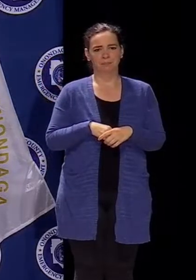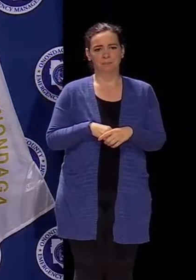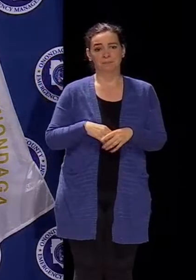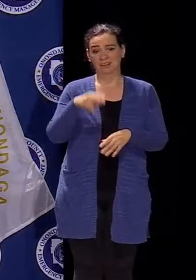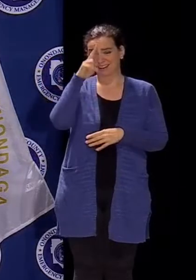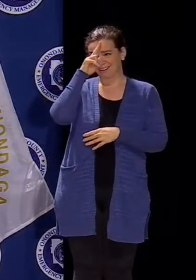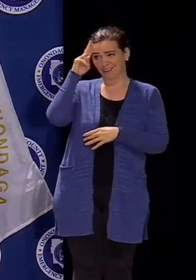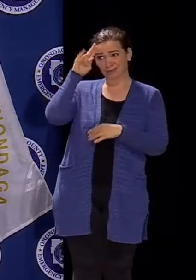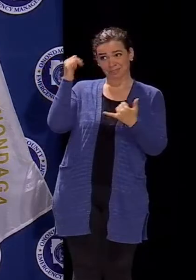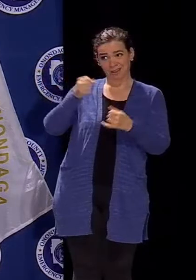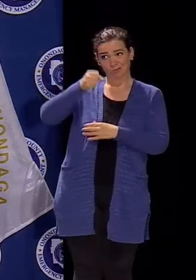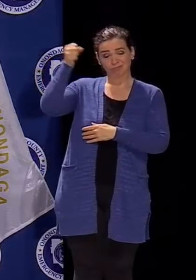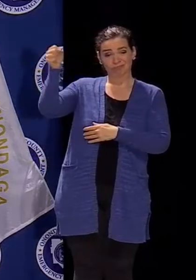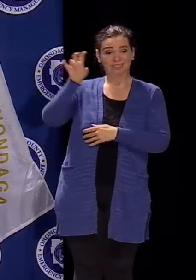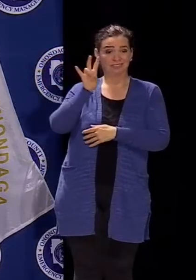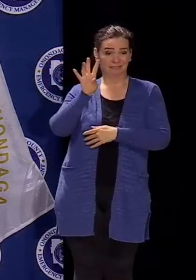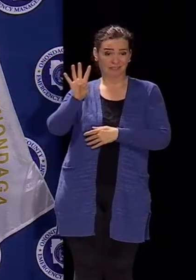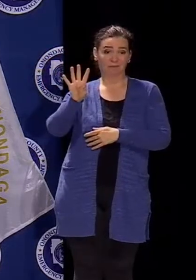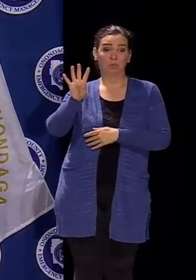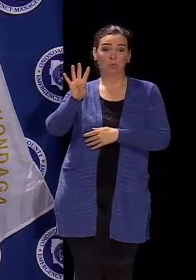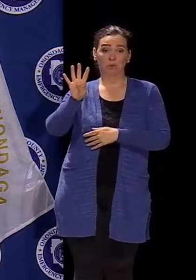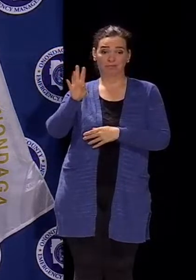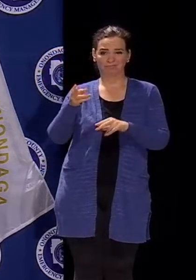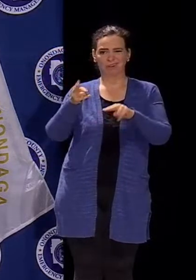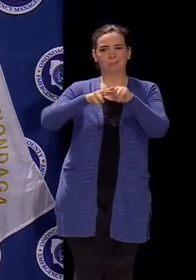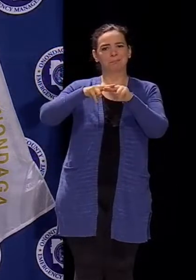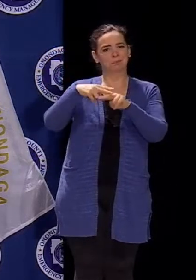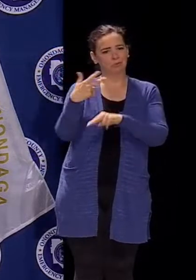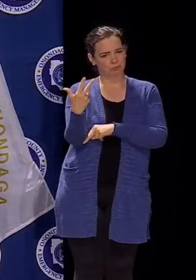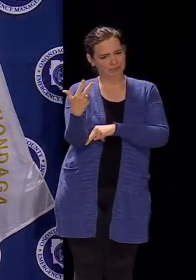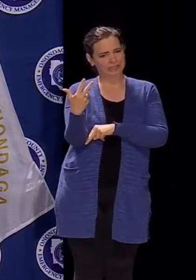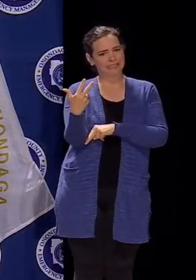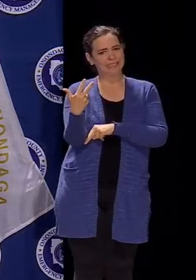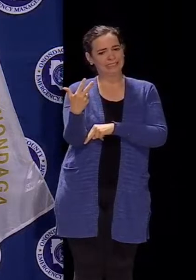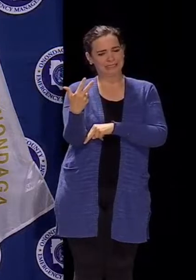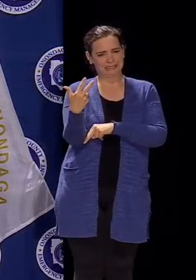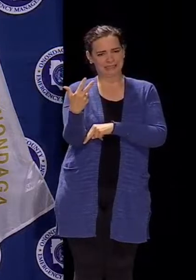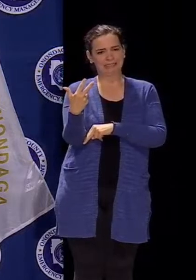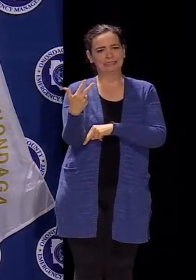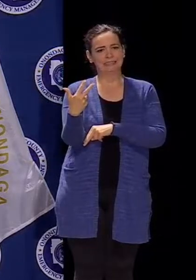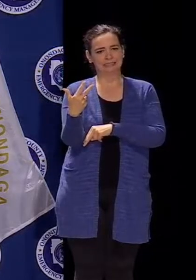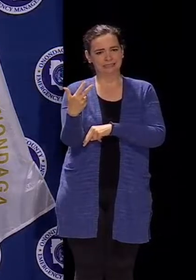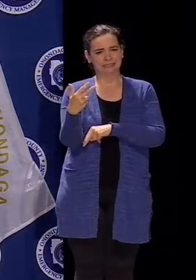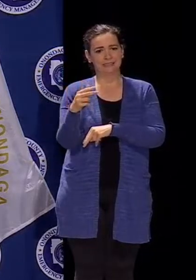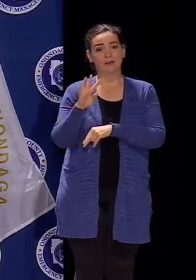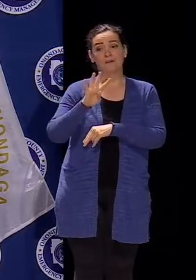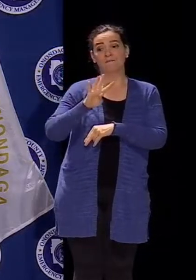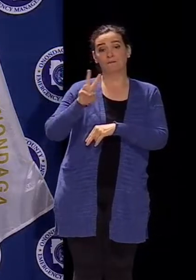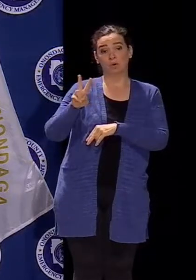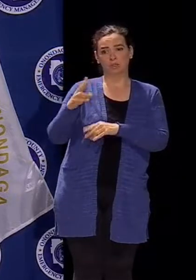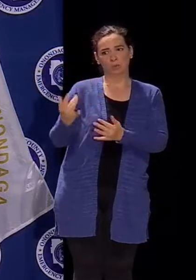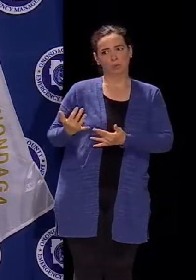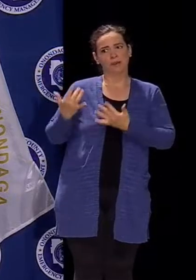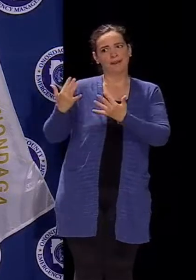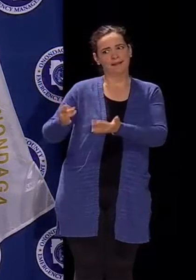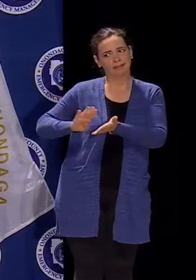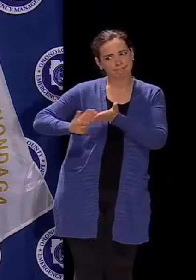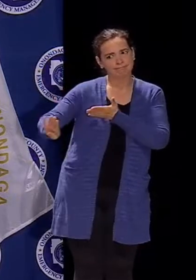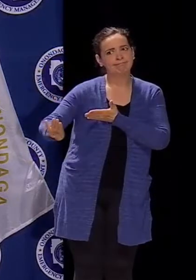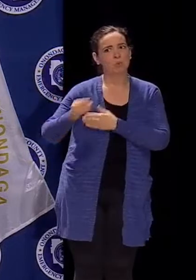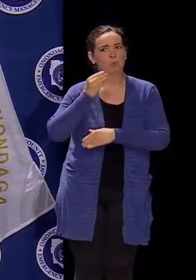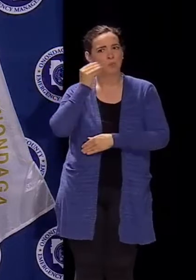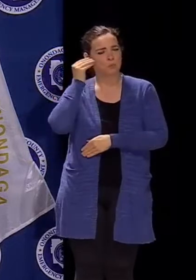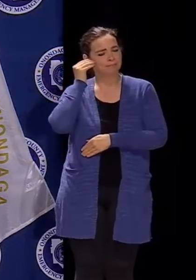since yesterday. 42 individuals waiting discharge from the hospital to test COVID